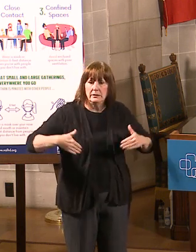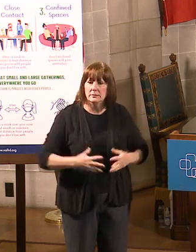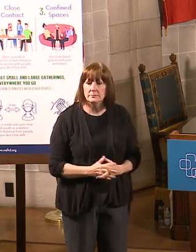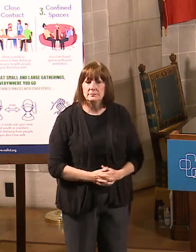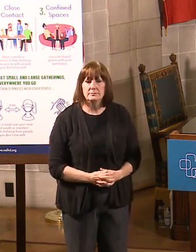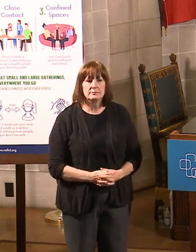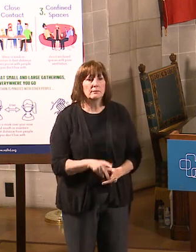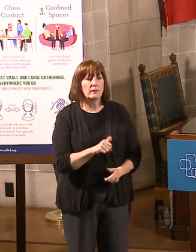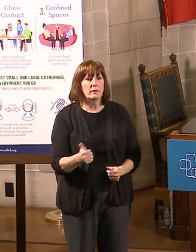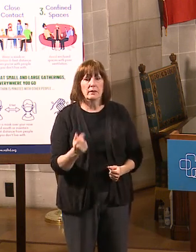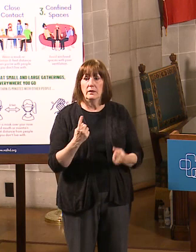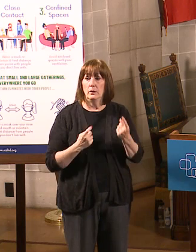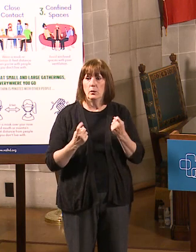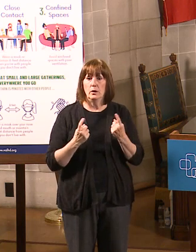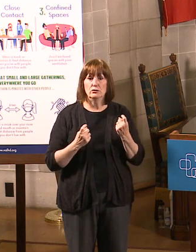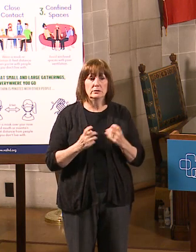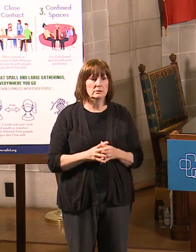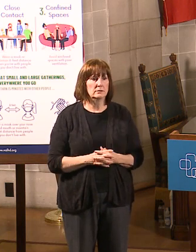Other questions?